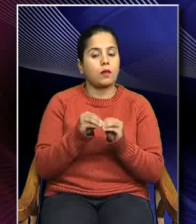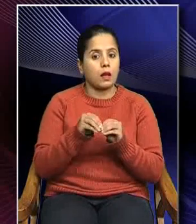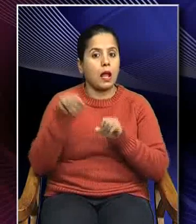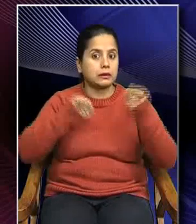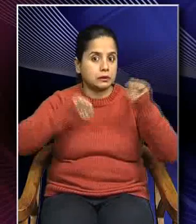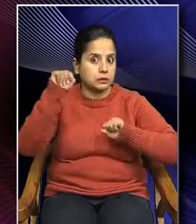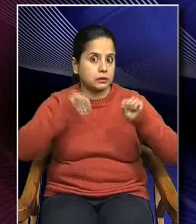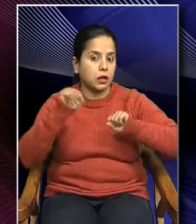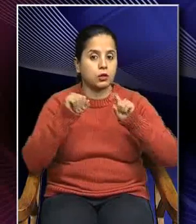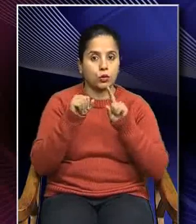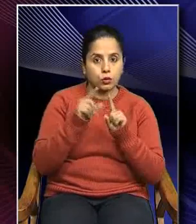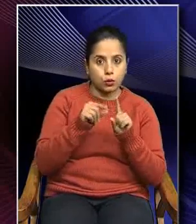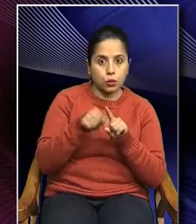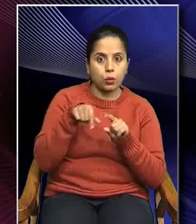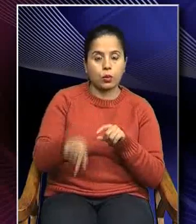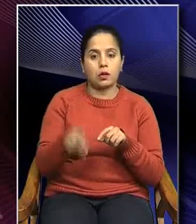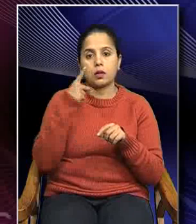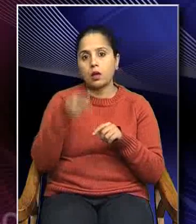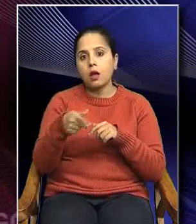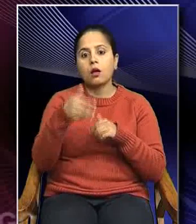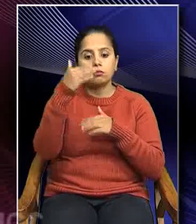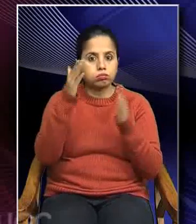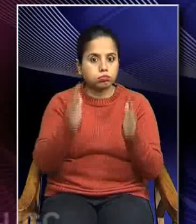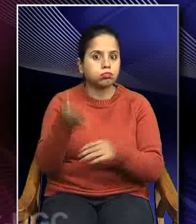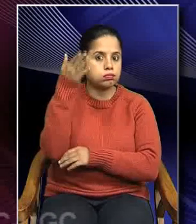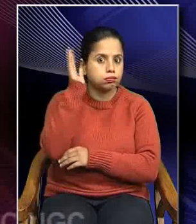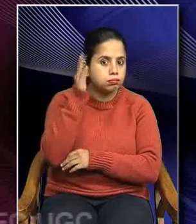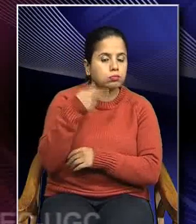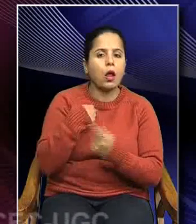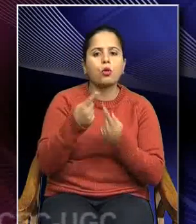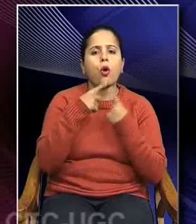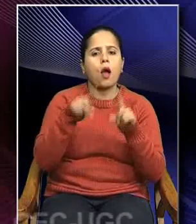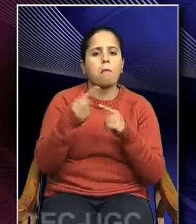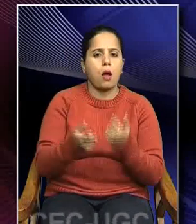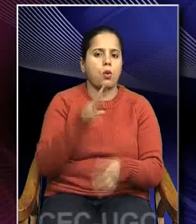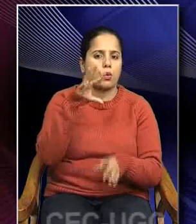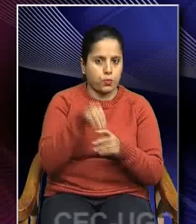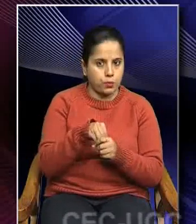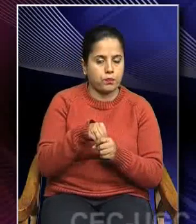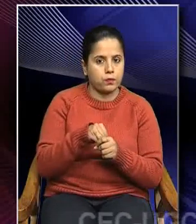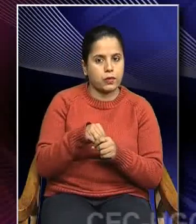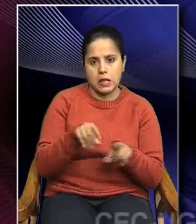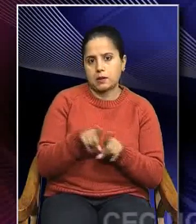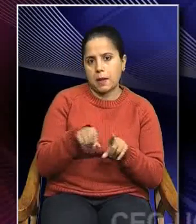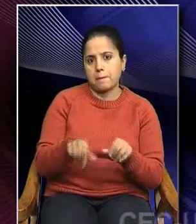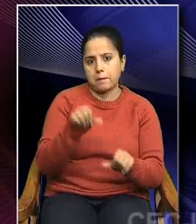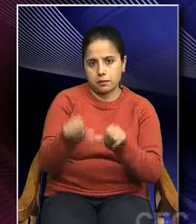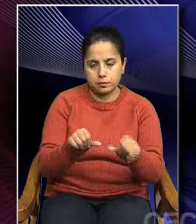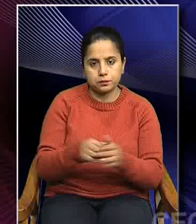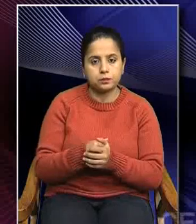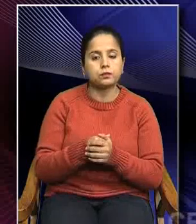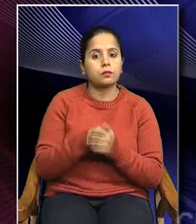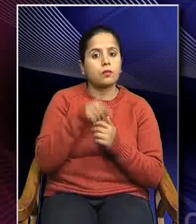exercise of this set of lectures that we would be talking about as part of this is